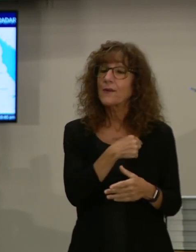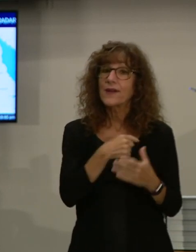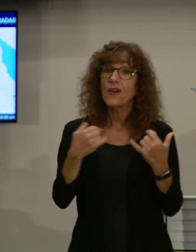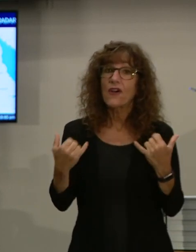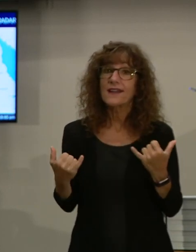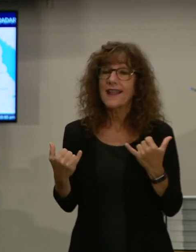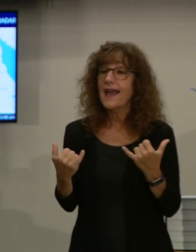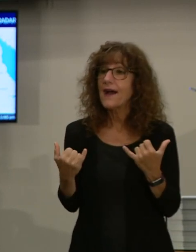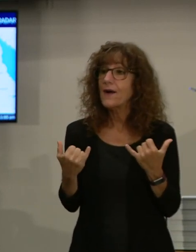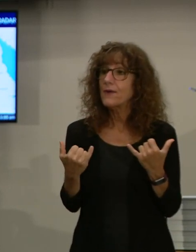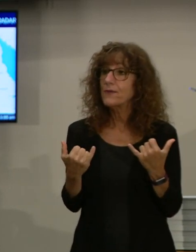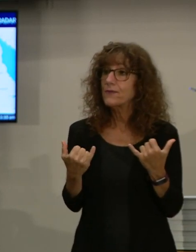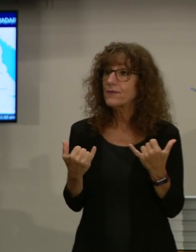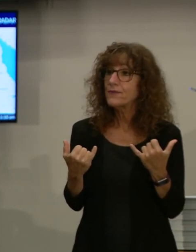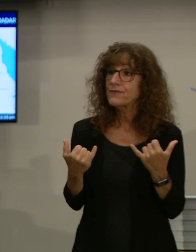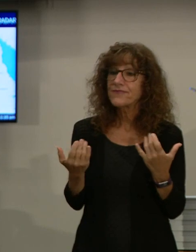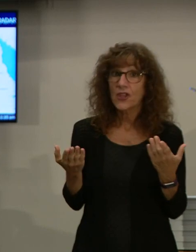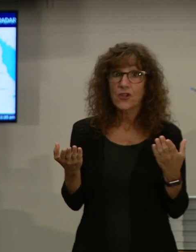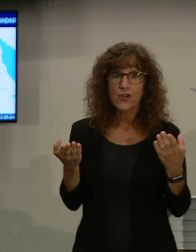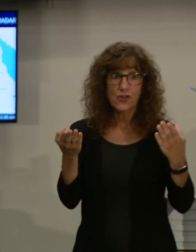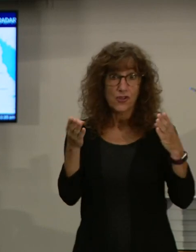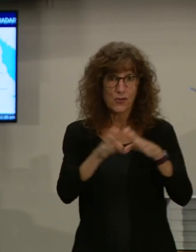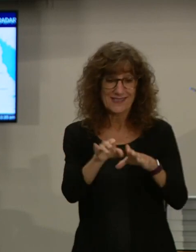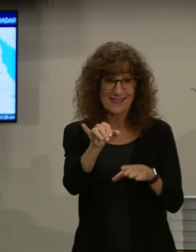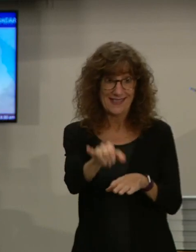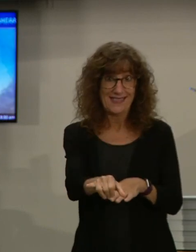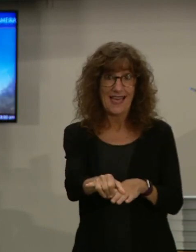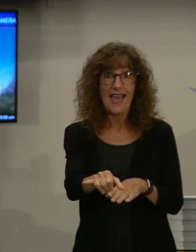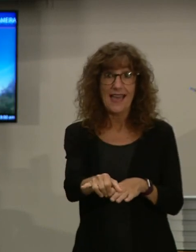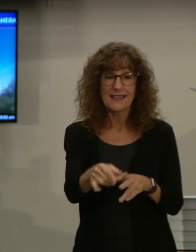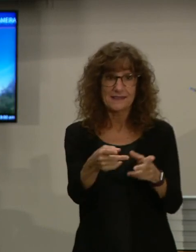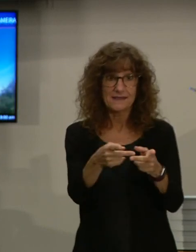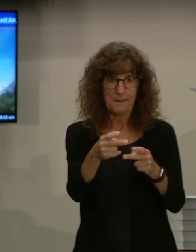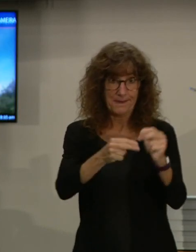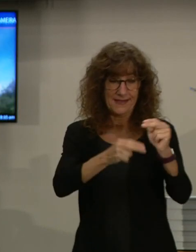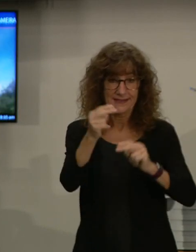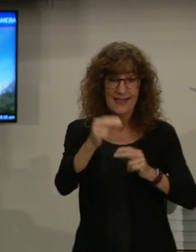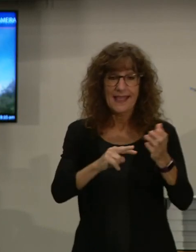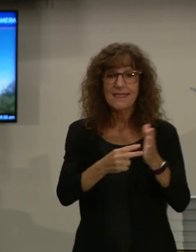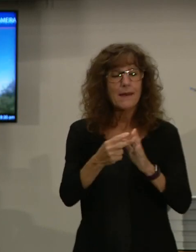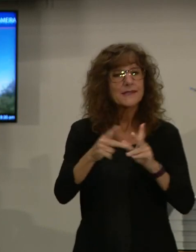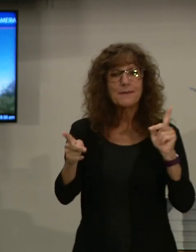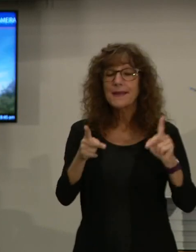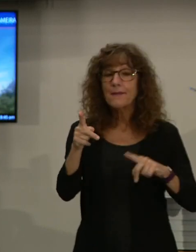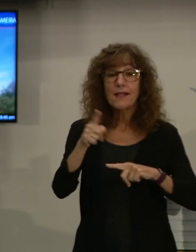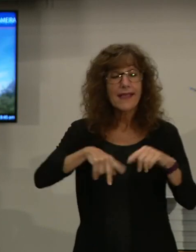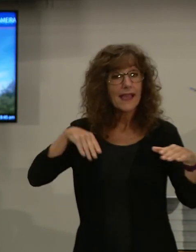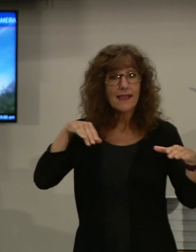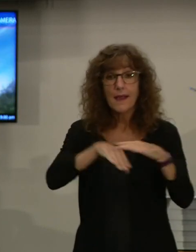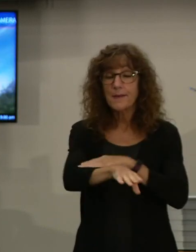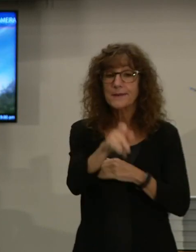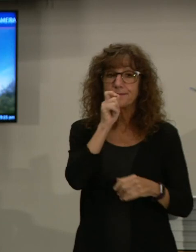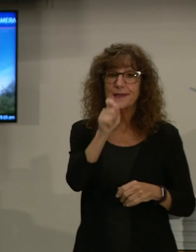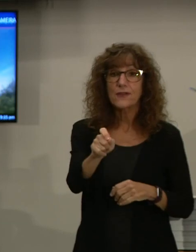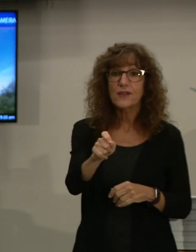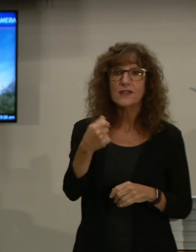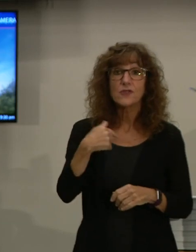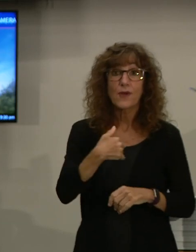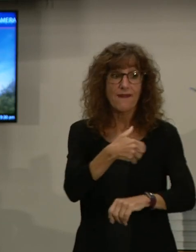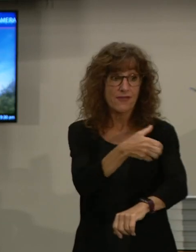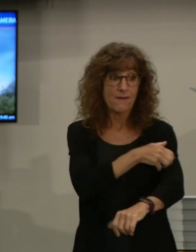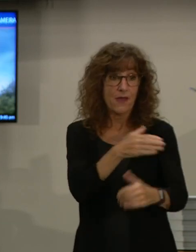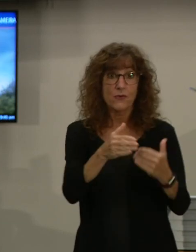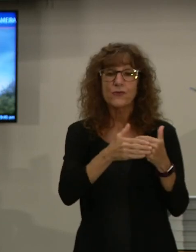now closing down that particular venue, which means the people can't come there in the first place. So what we have the authority to do